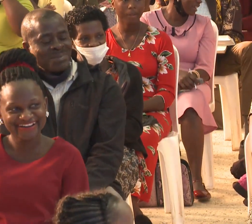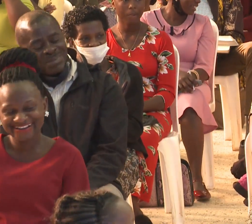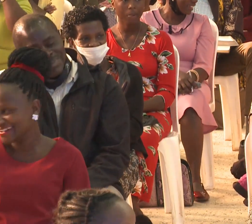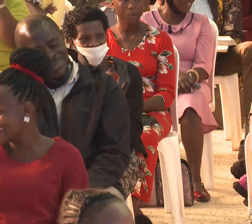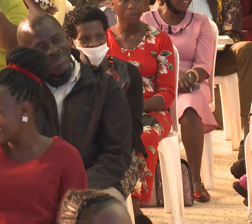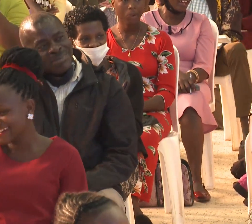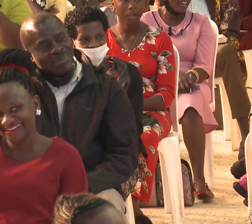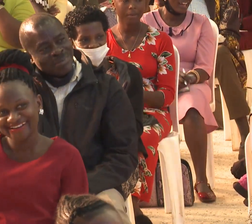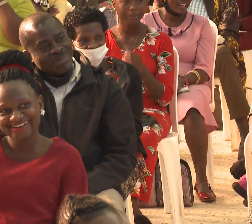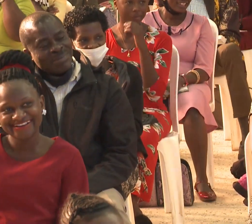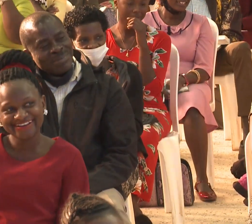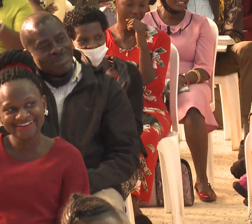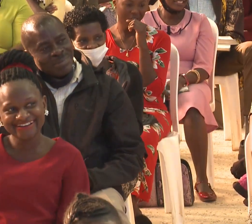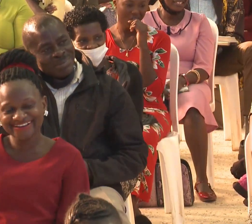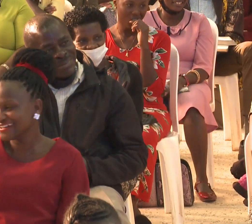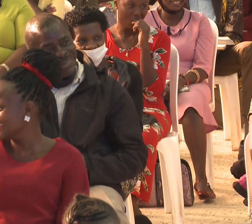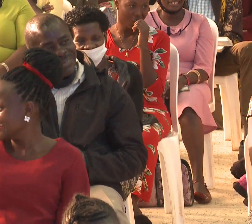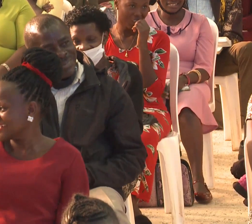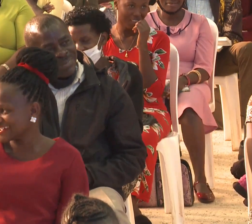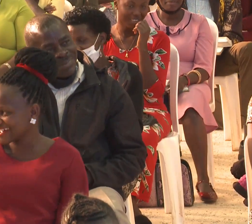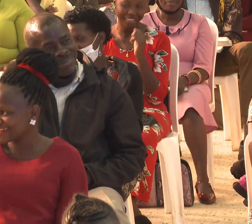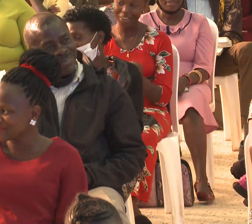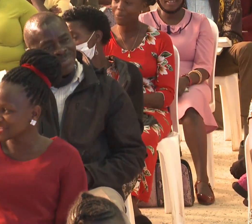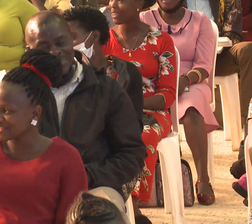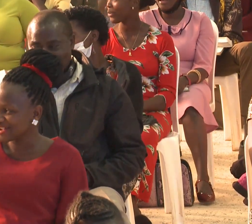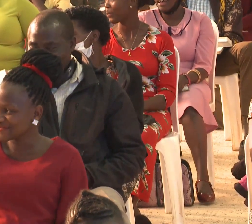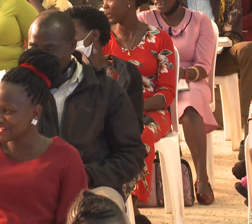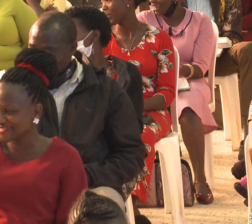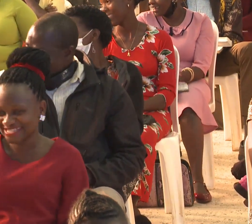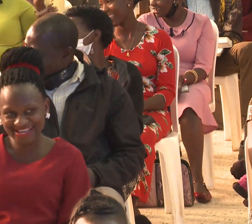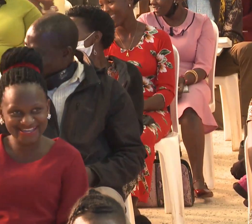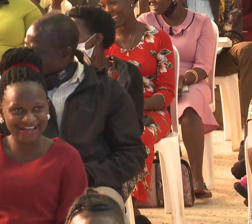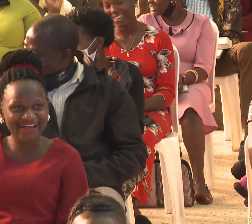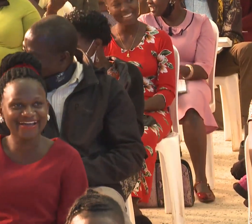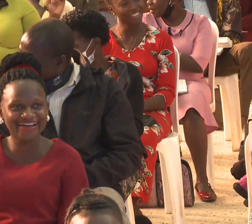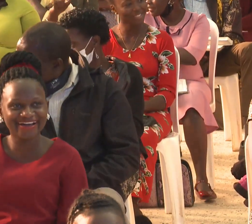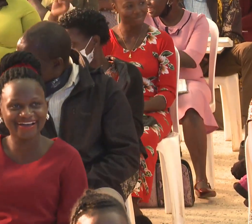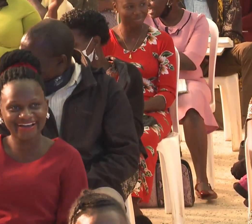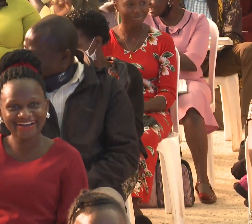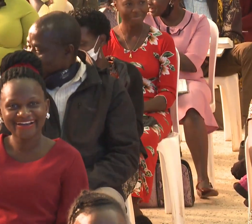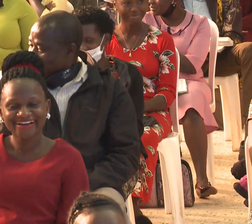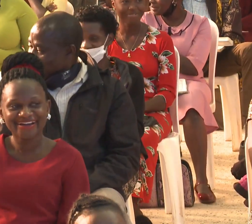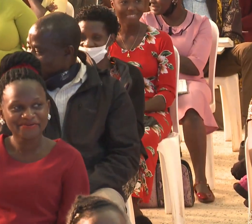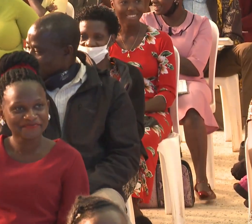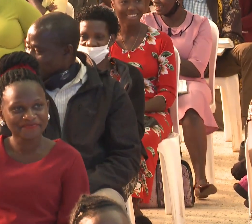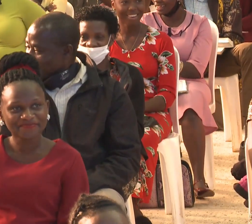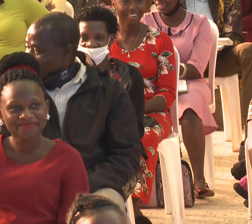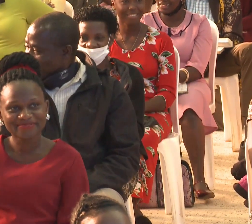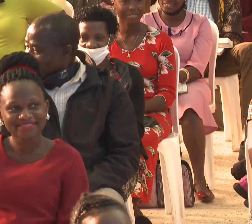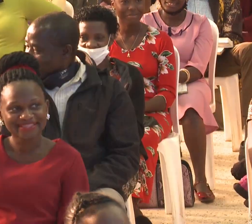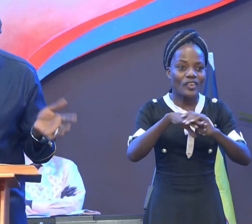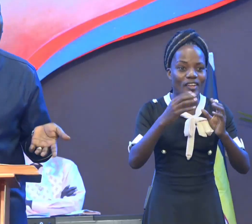Chukira neighbor mugambe gendo musajju yo omuwebi seera. Turn to your neighbor and tell him give sleep his time.